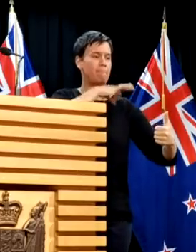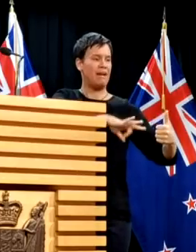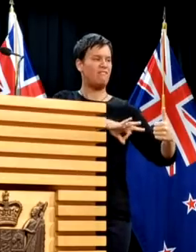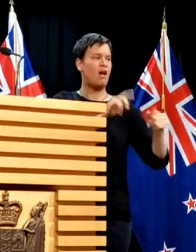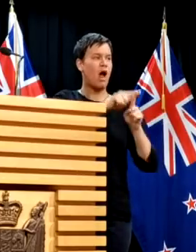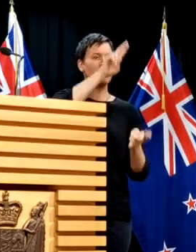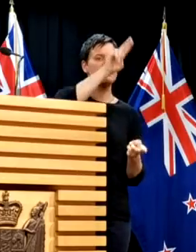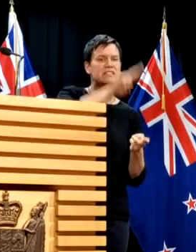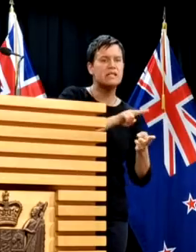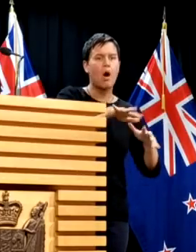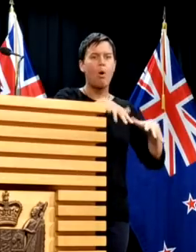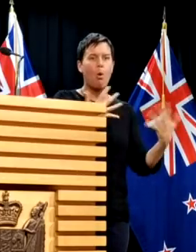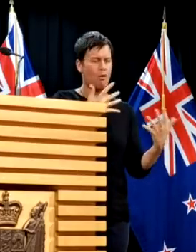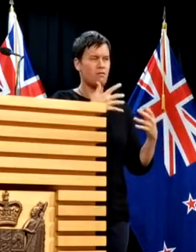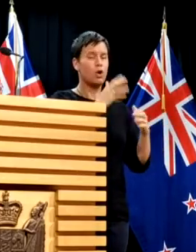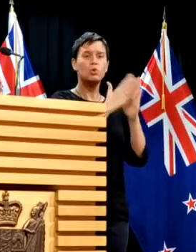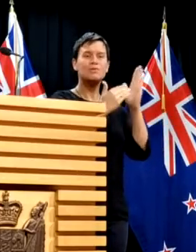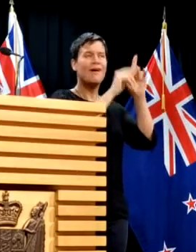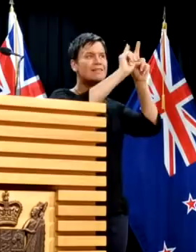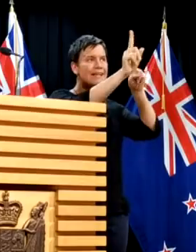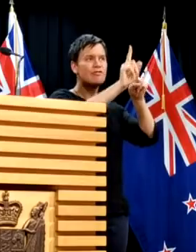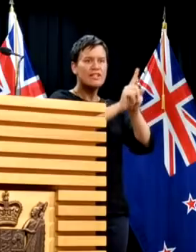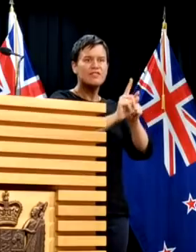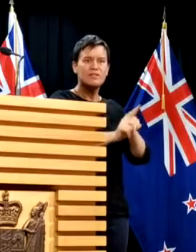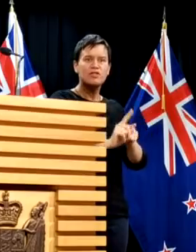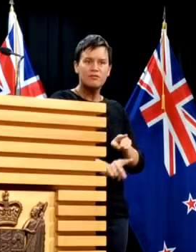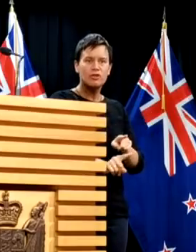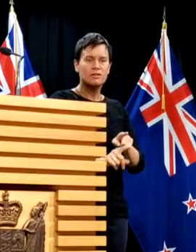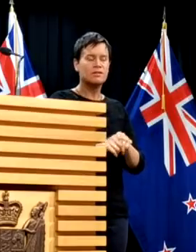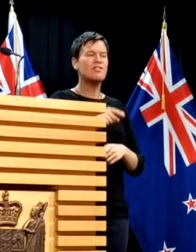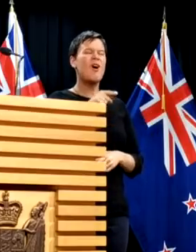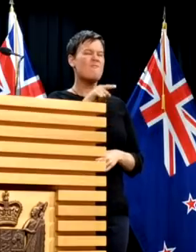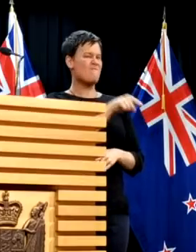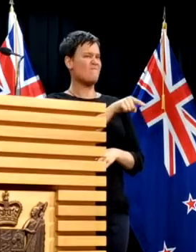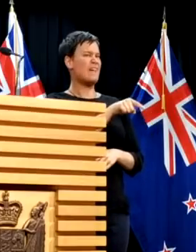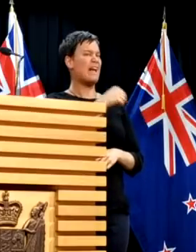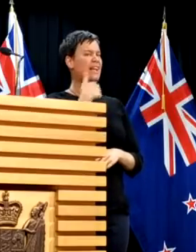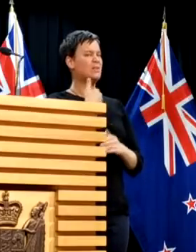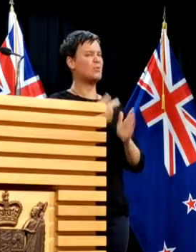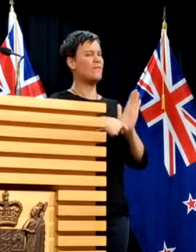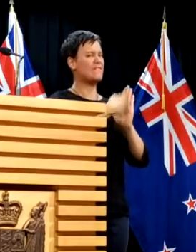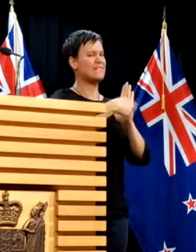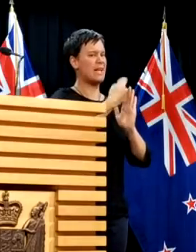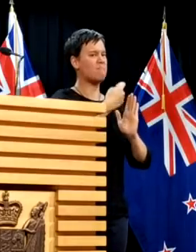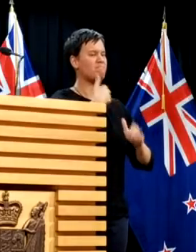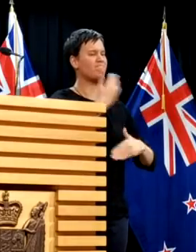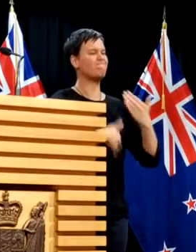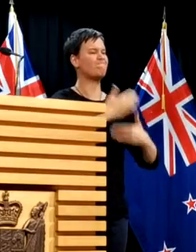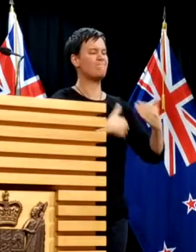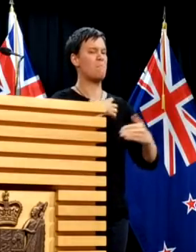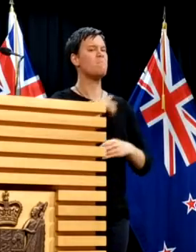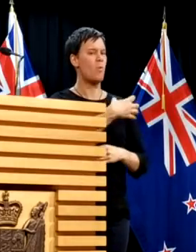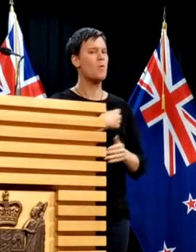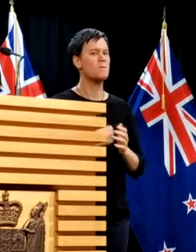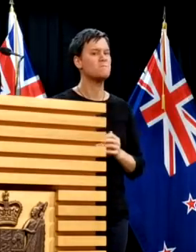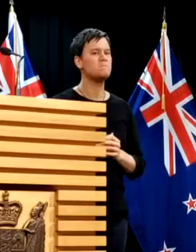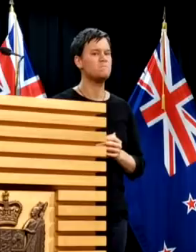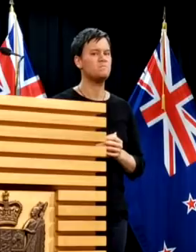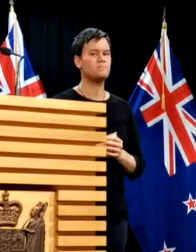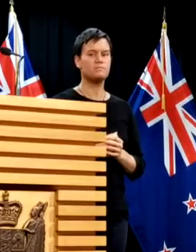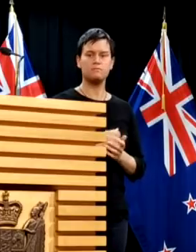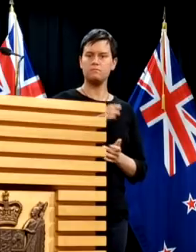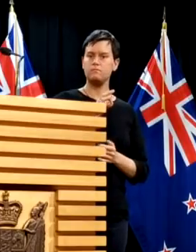but we really want to speed up that particular area, and both parties feel very strongly about